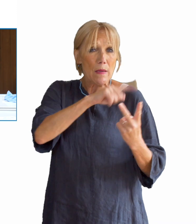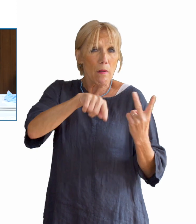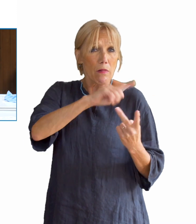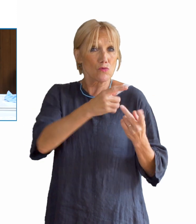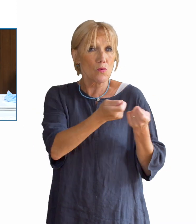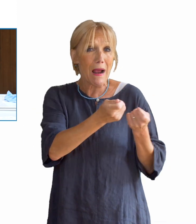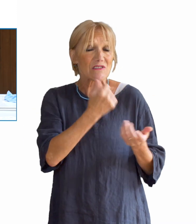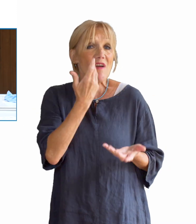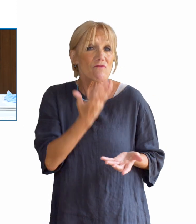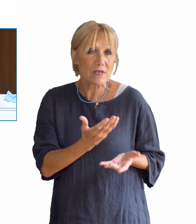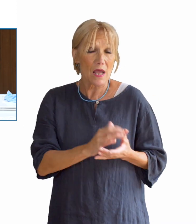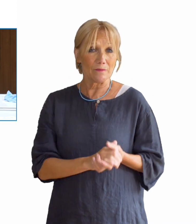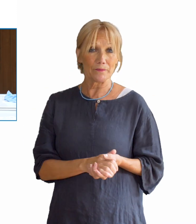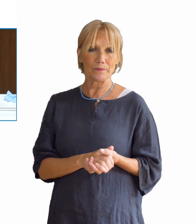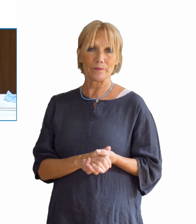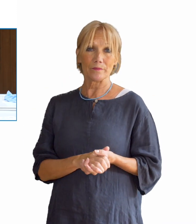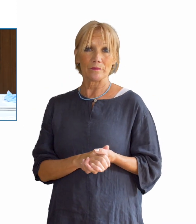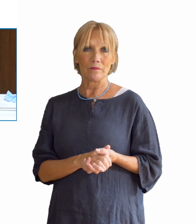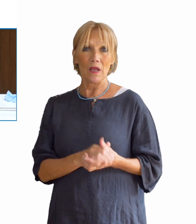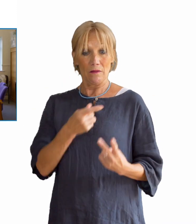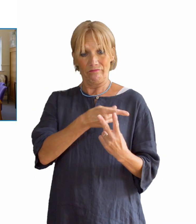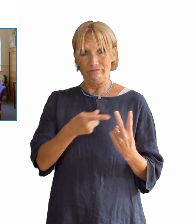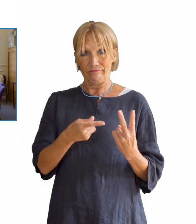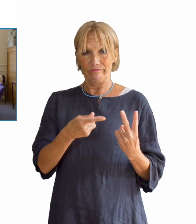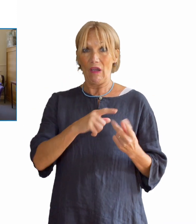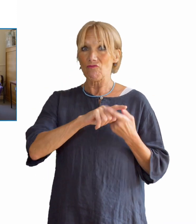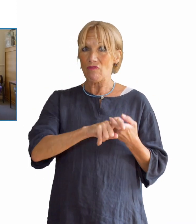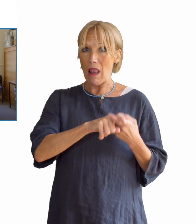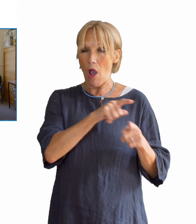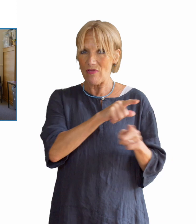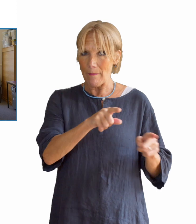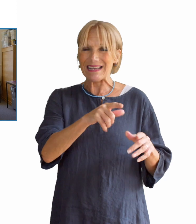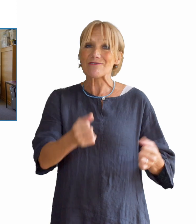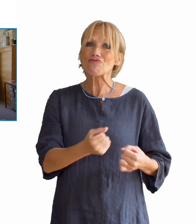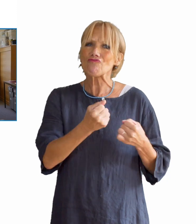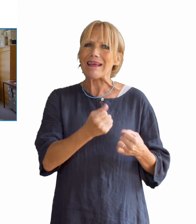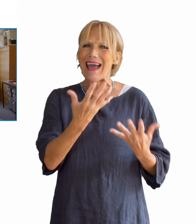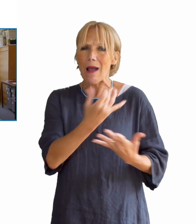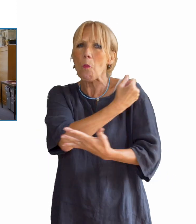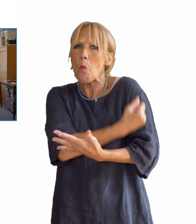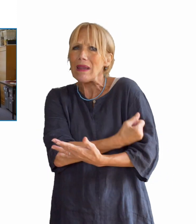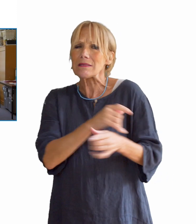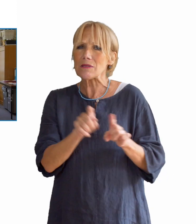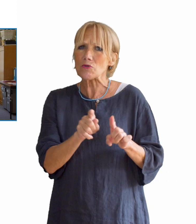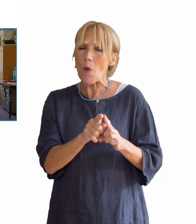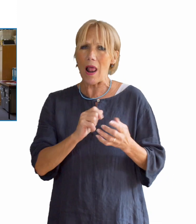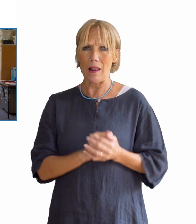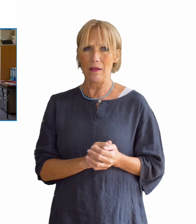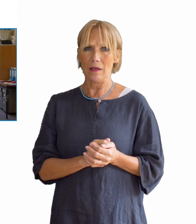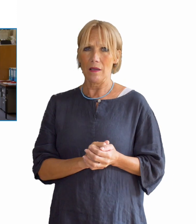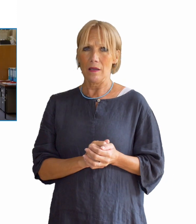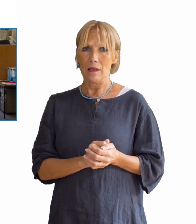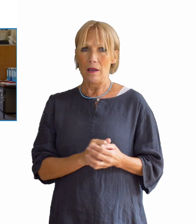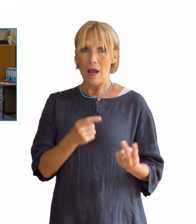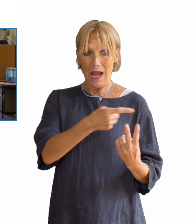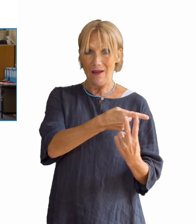well. This reliance on key individuals is a strength and a weakness. As long as those individuals are